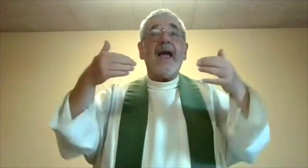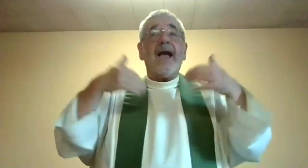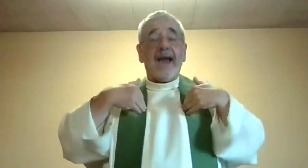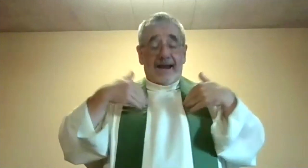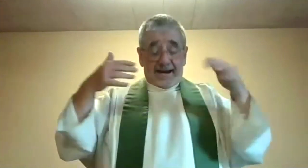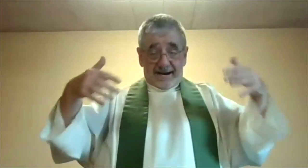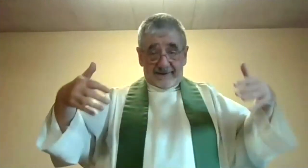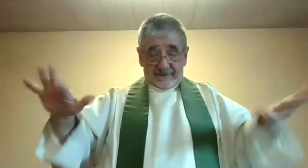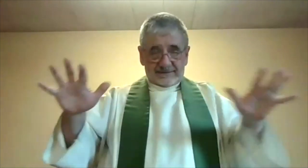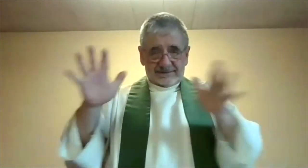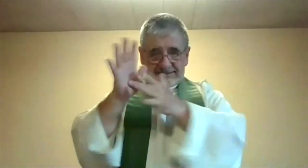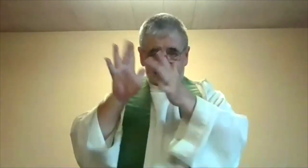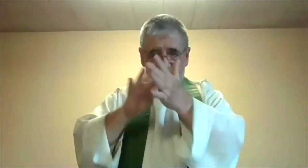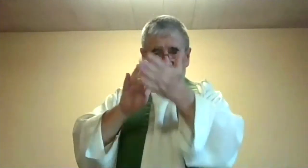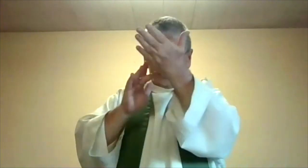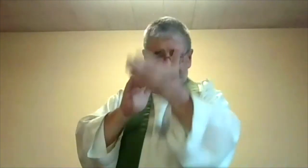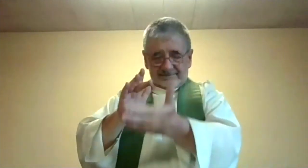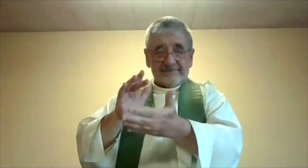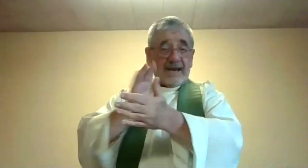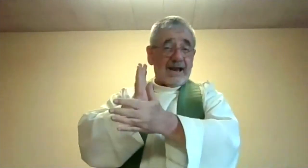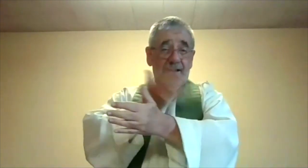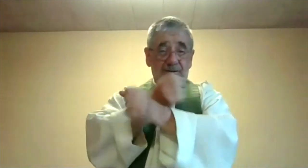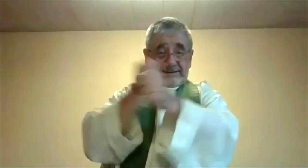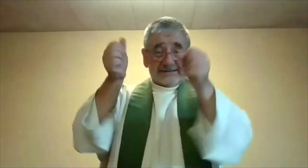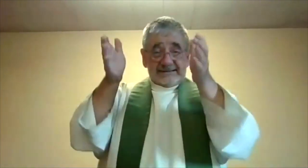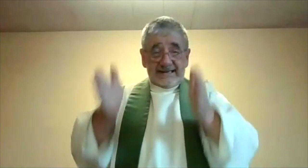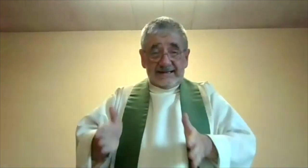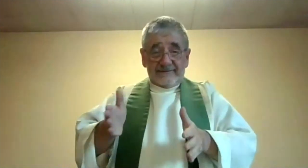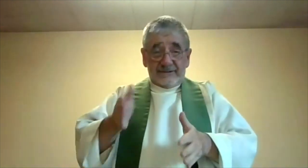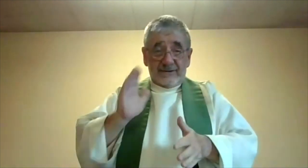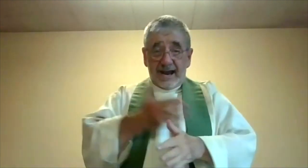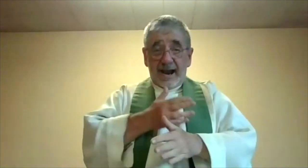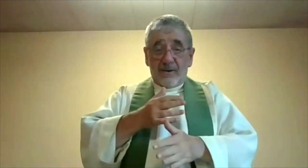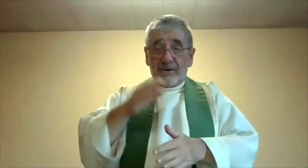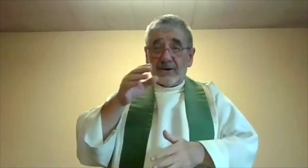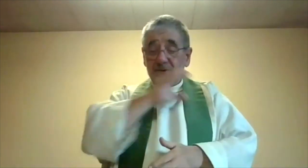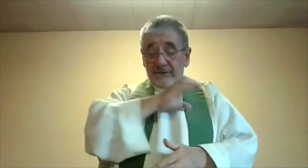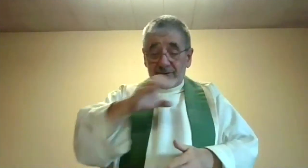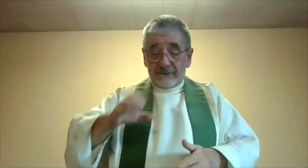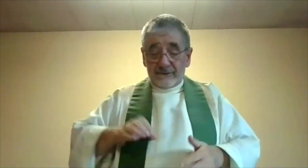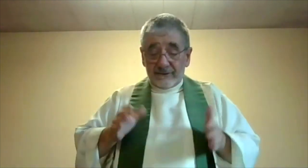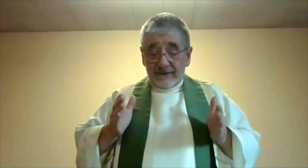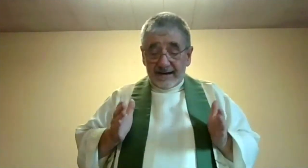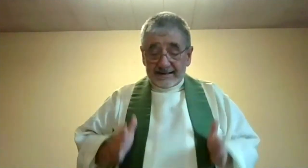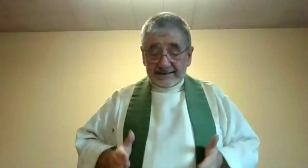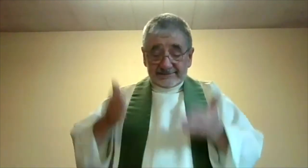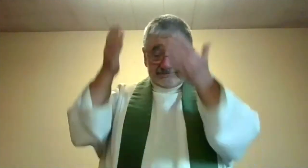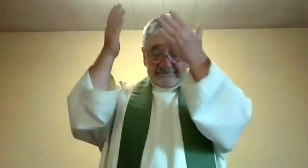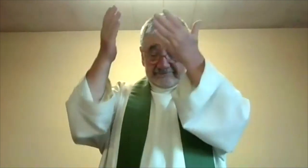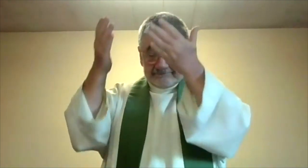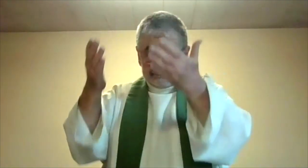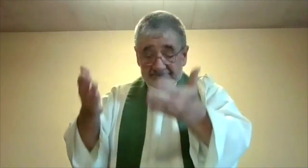is that we already have Jesus, our Savior, our